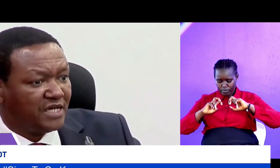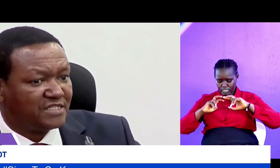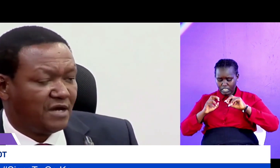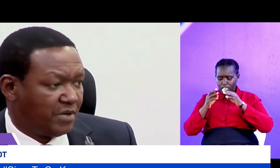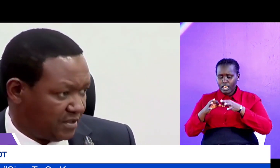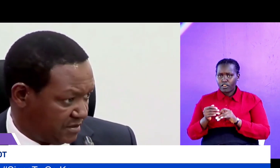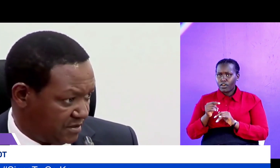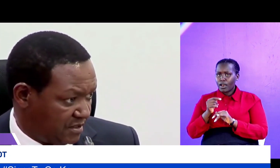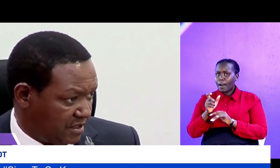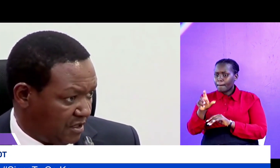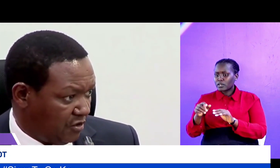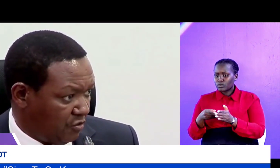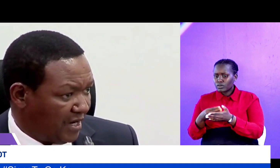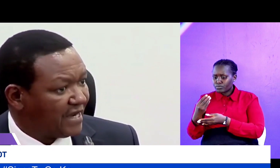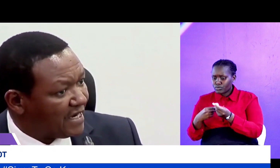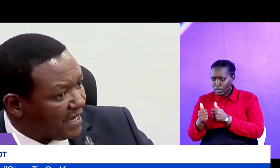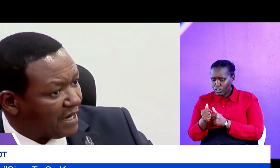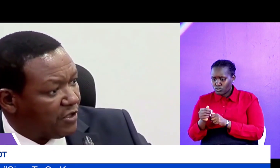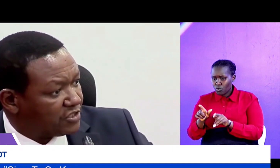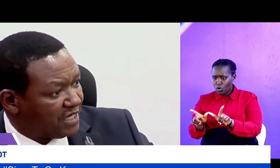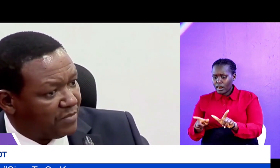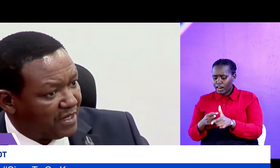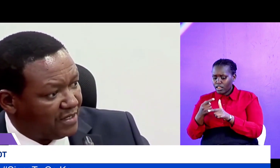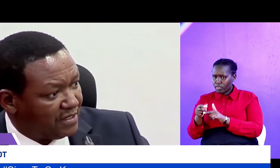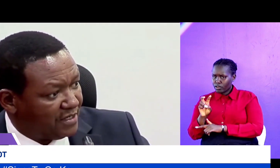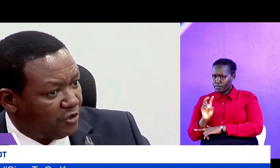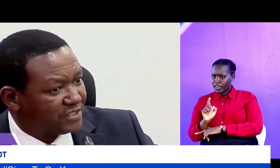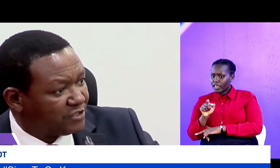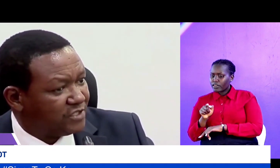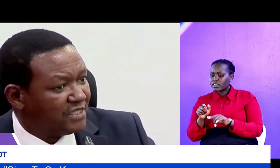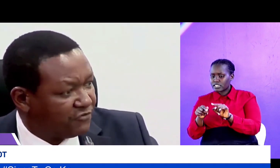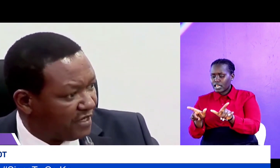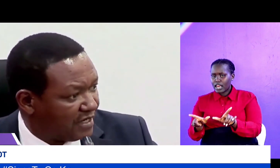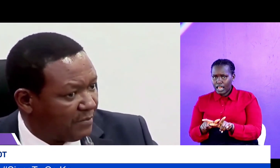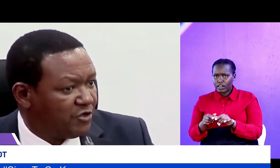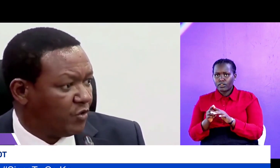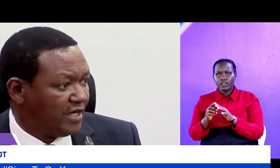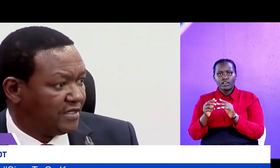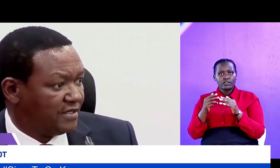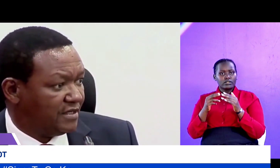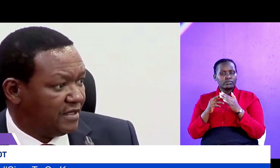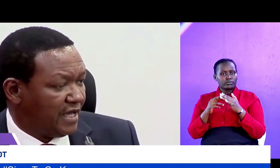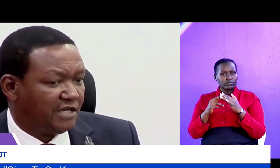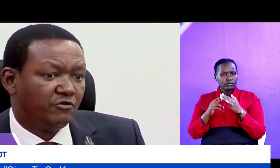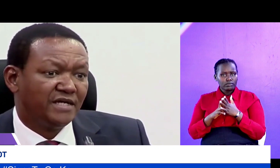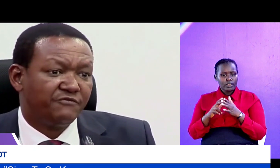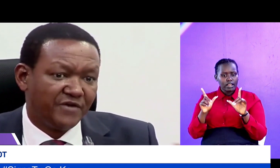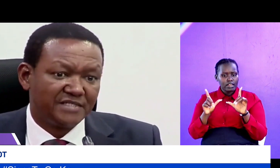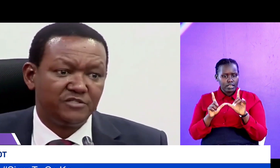anakuzia shamba, unaangalia kama hiyo shamba, hiyo title deed ni fake ama ni ukweli. And if you get a fake title